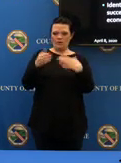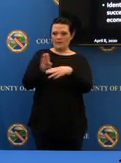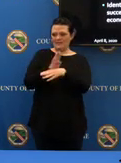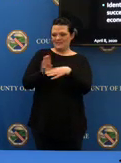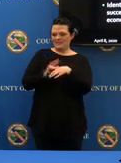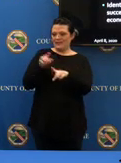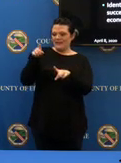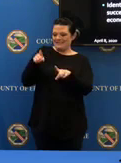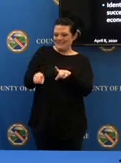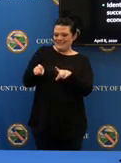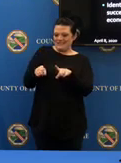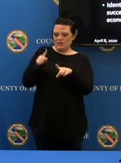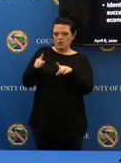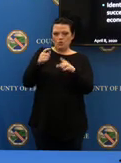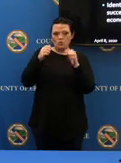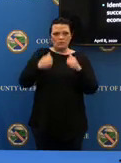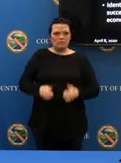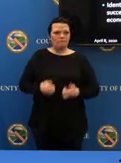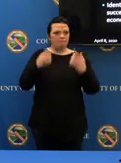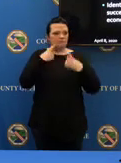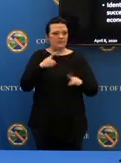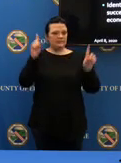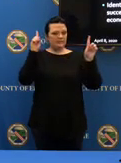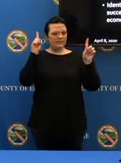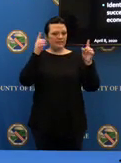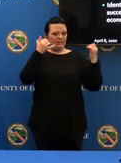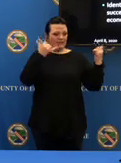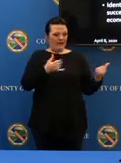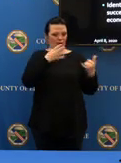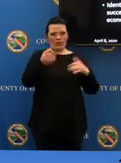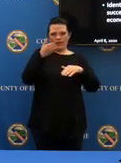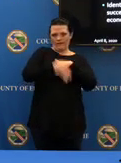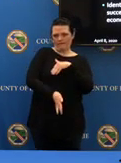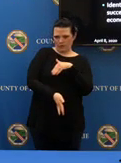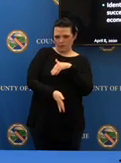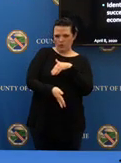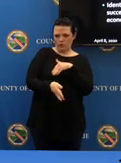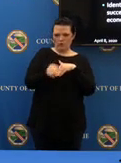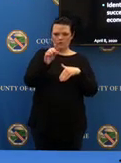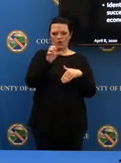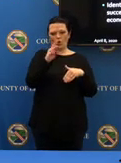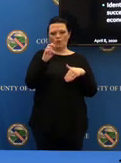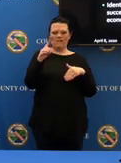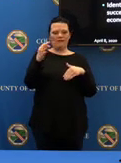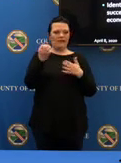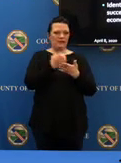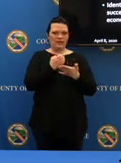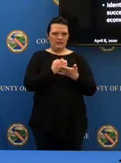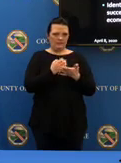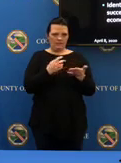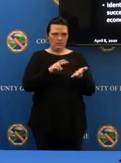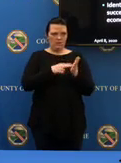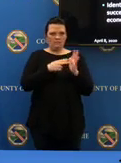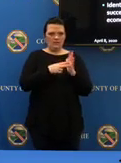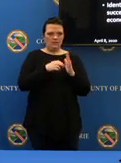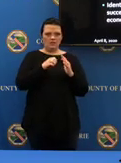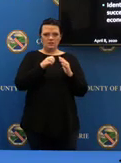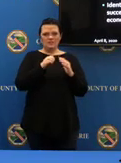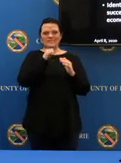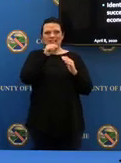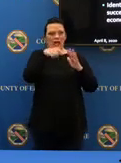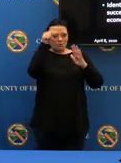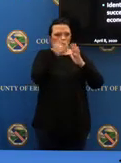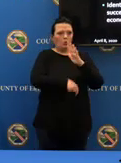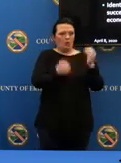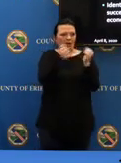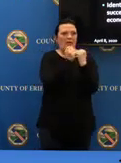needed to succeed in a present and post-COVID-19 economy. So it's not like we're going to be looking at everything associated with the